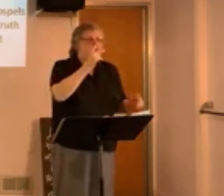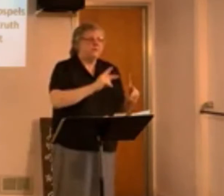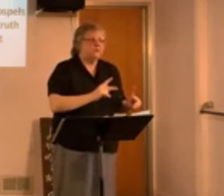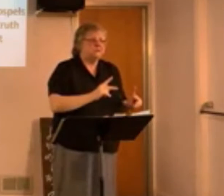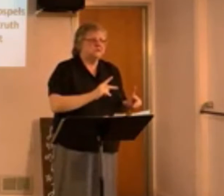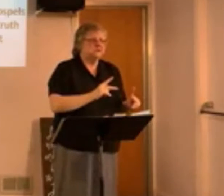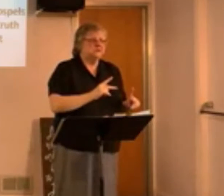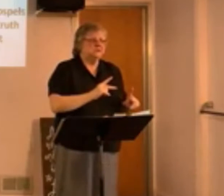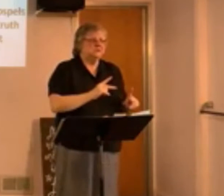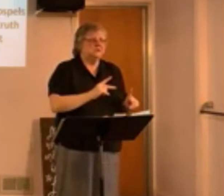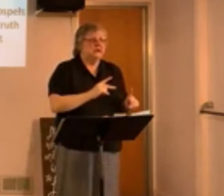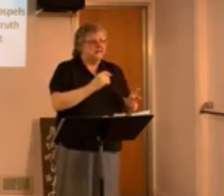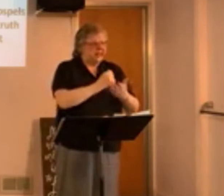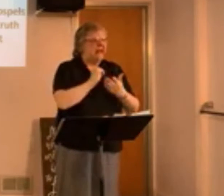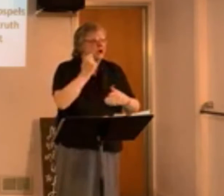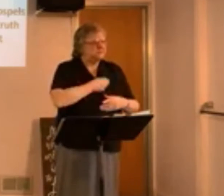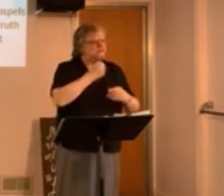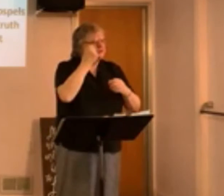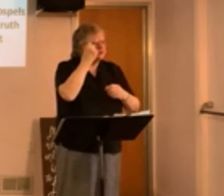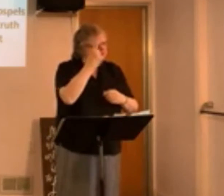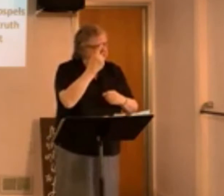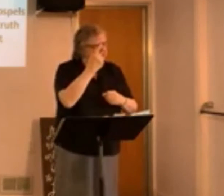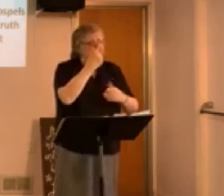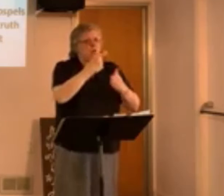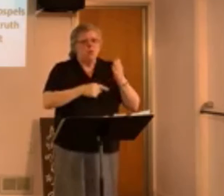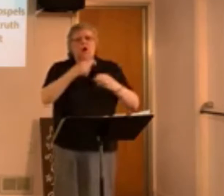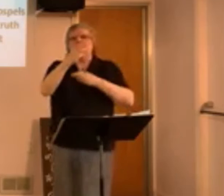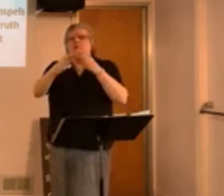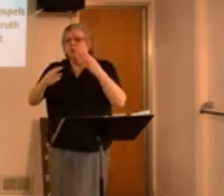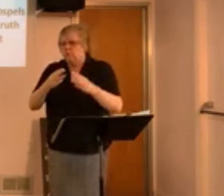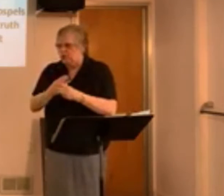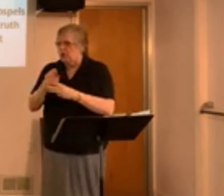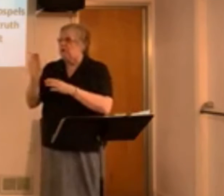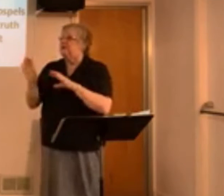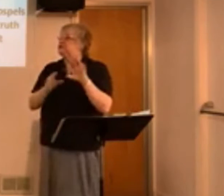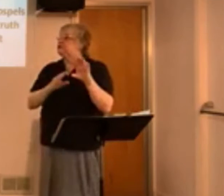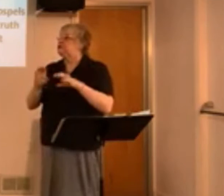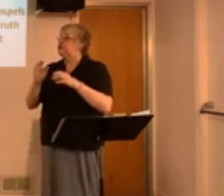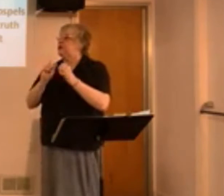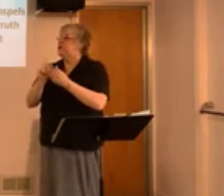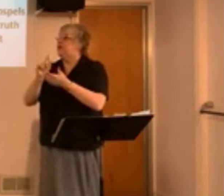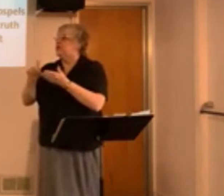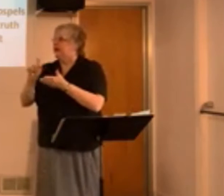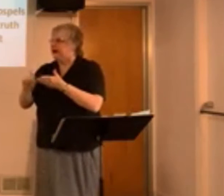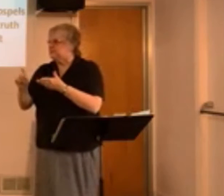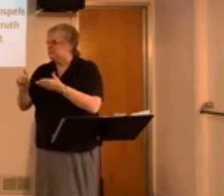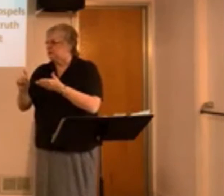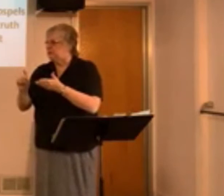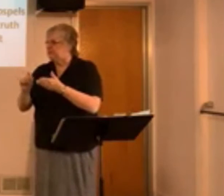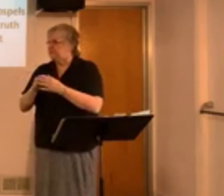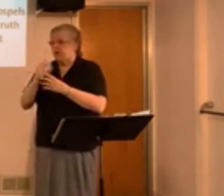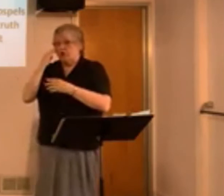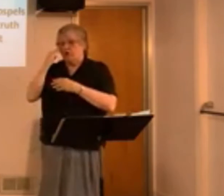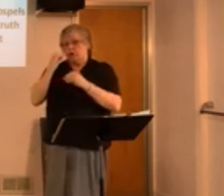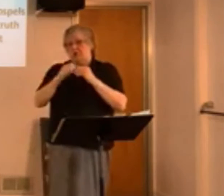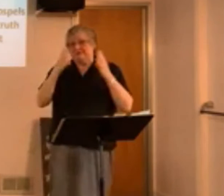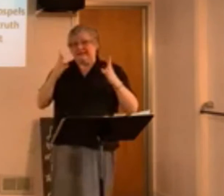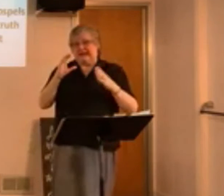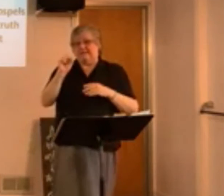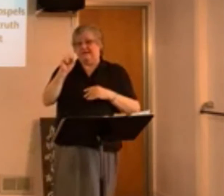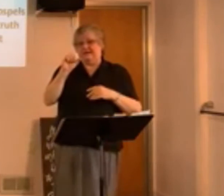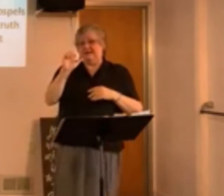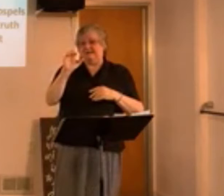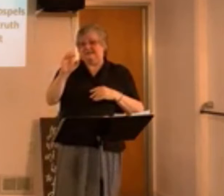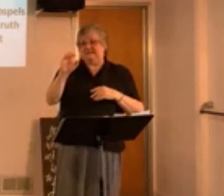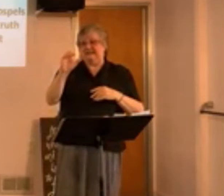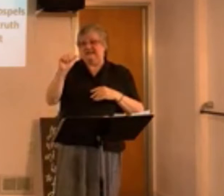of us see what the world is doing with the gospel. You know, there's a lot of scams